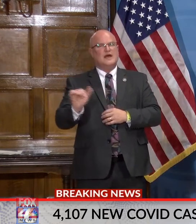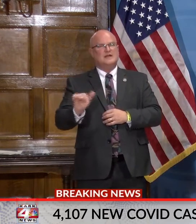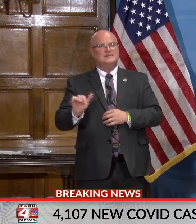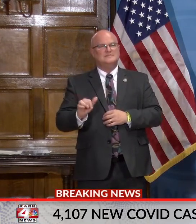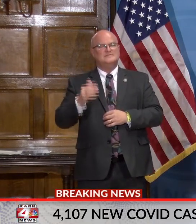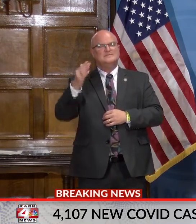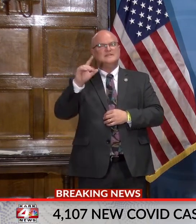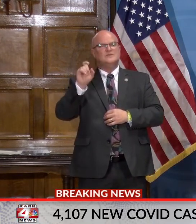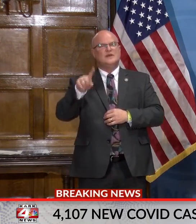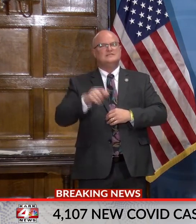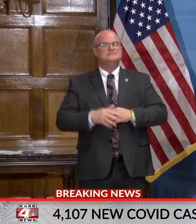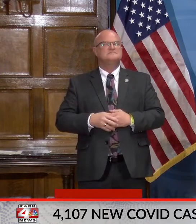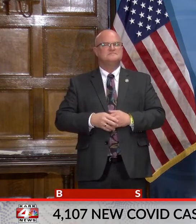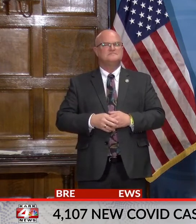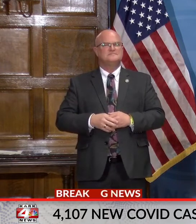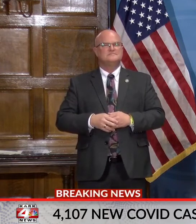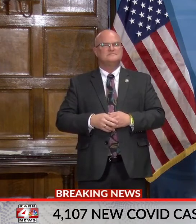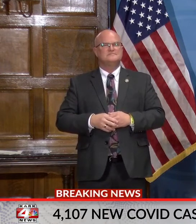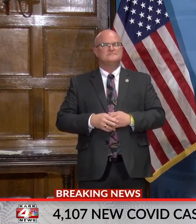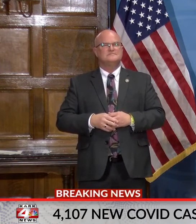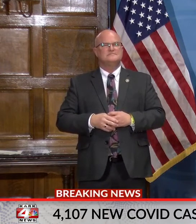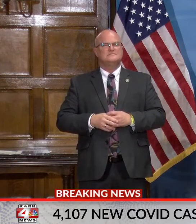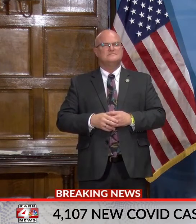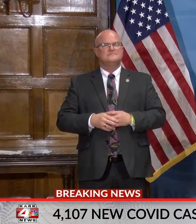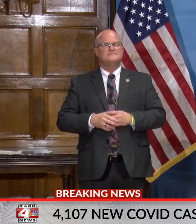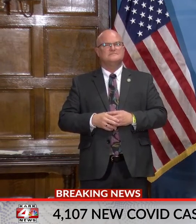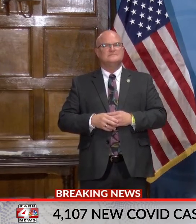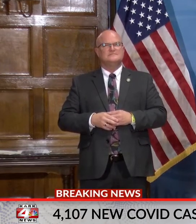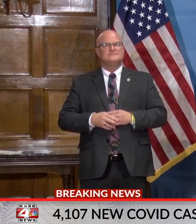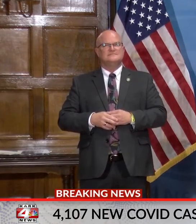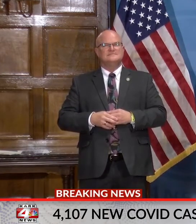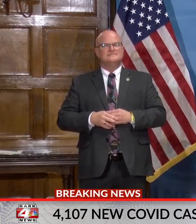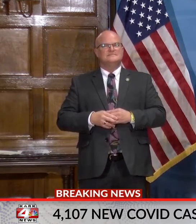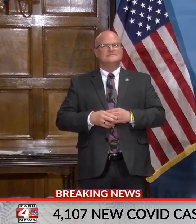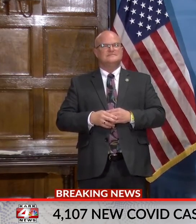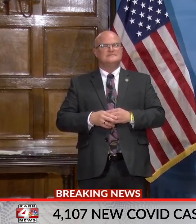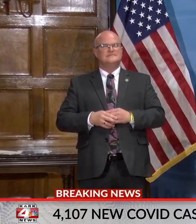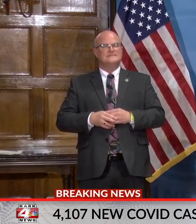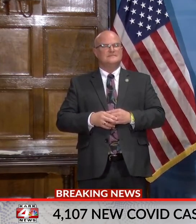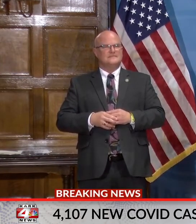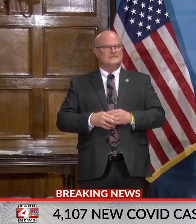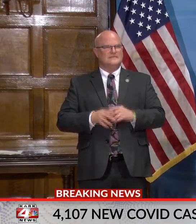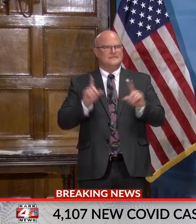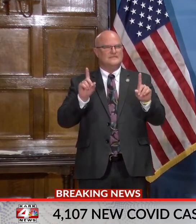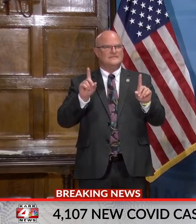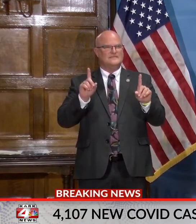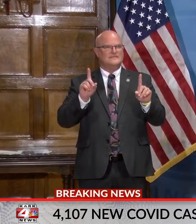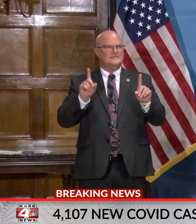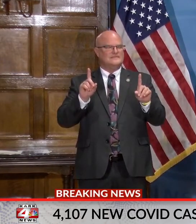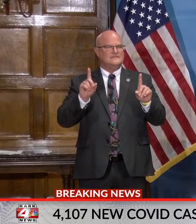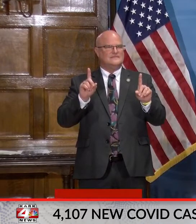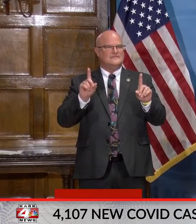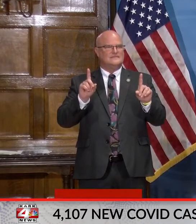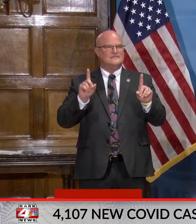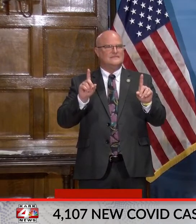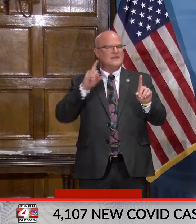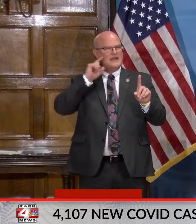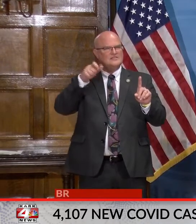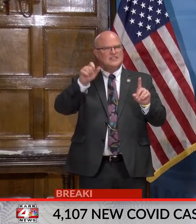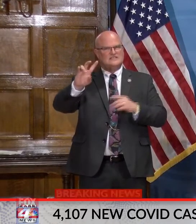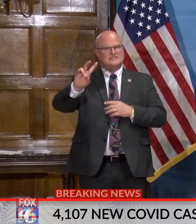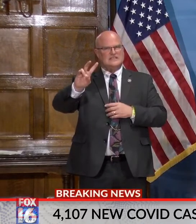Next question. Hey, Governor, this is Josh White with KEIT. I was just saying, I wanted to ask a question. Just a second. I heard Channel